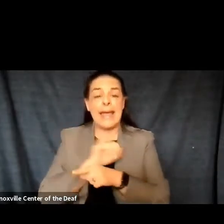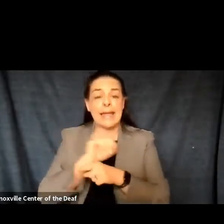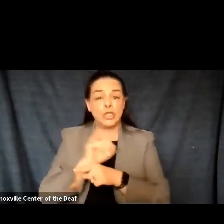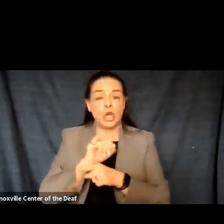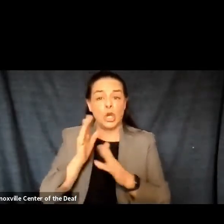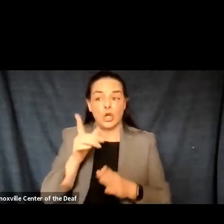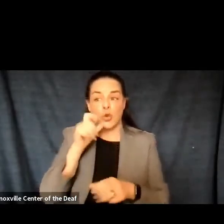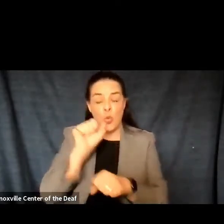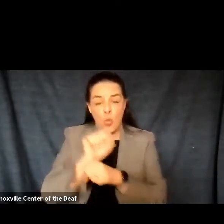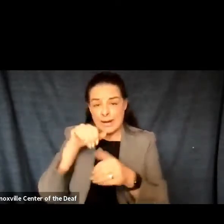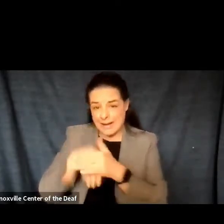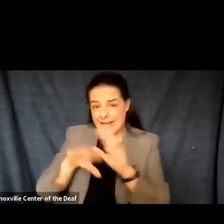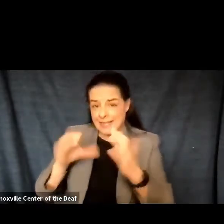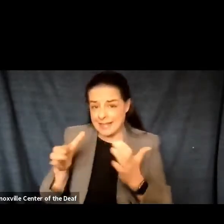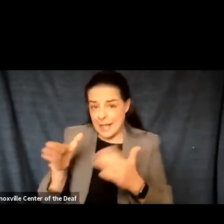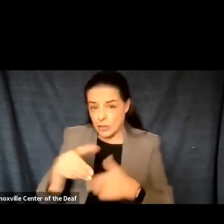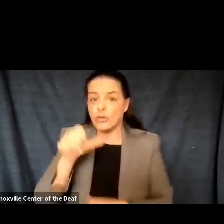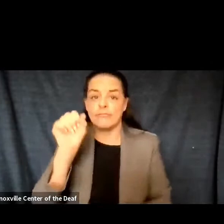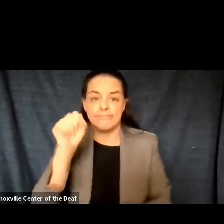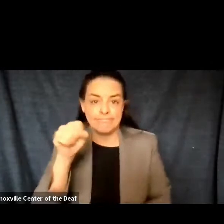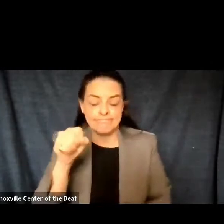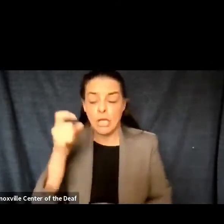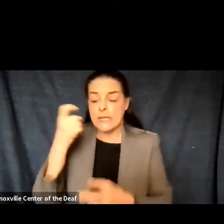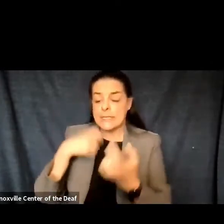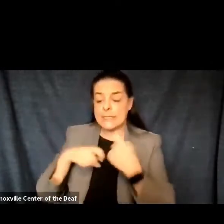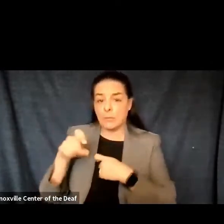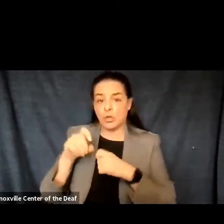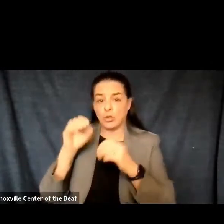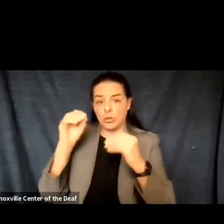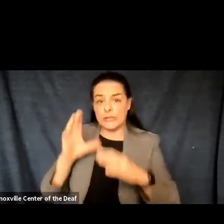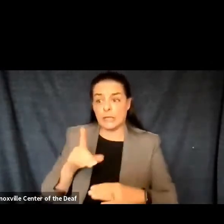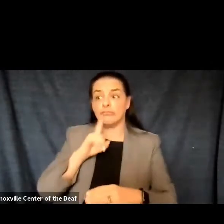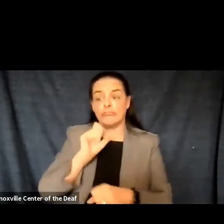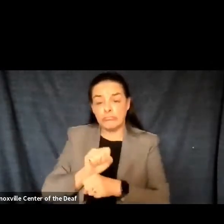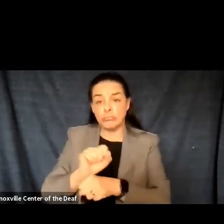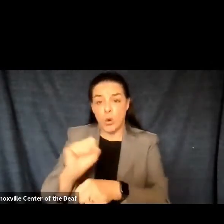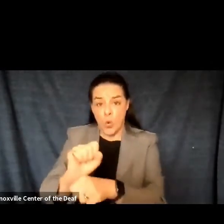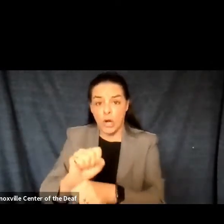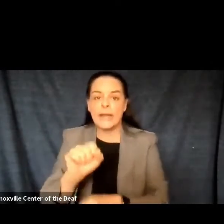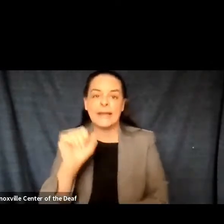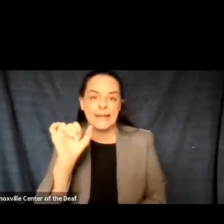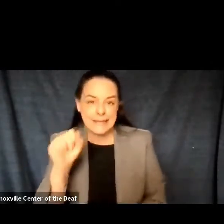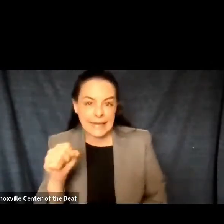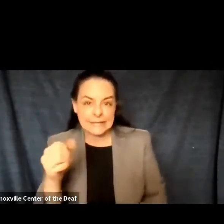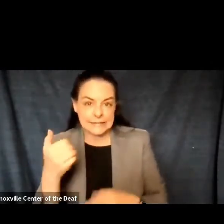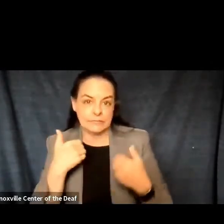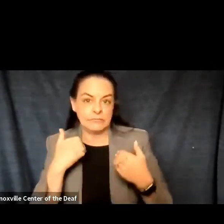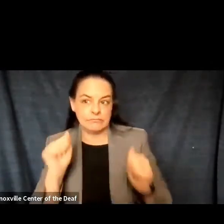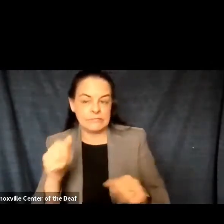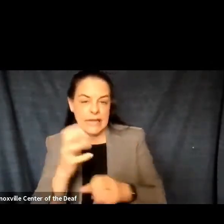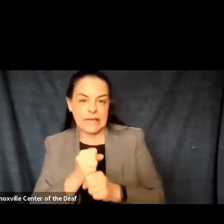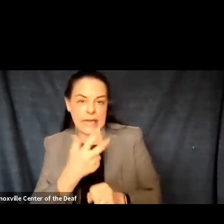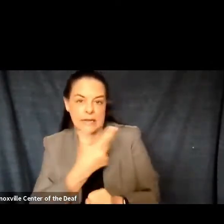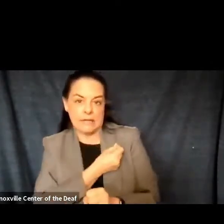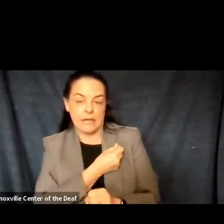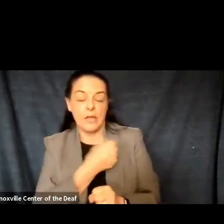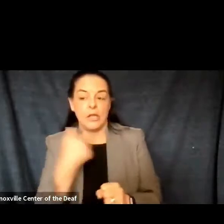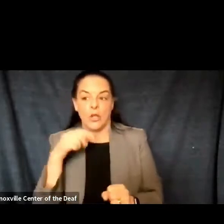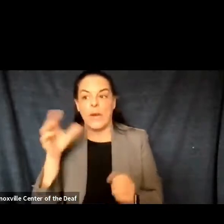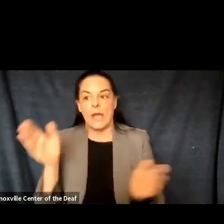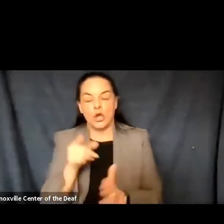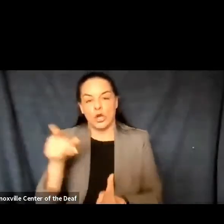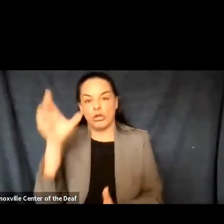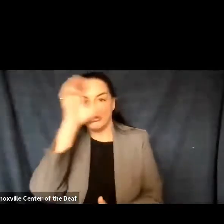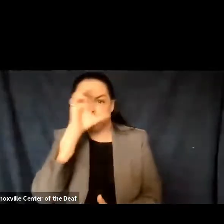working in the classrooms do, substitute teachers that are actively substituting do. So we encourage you to seek out opportunities to get